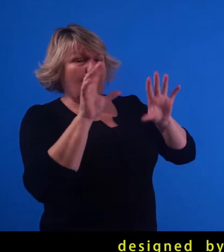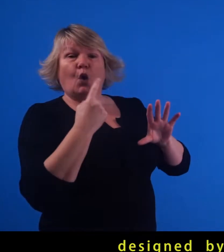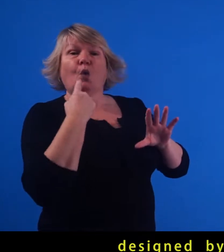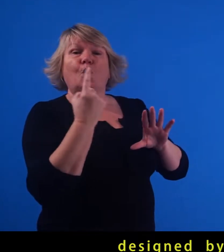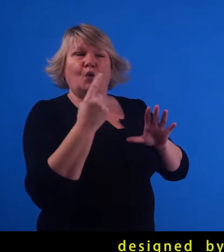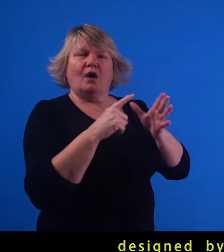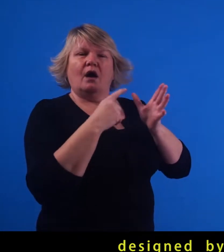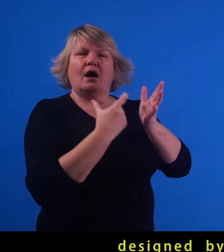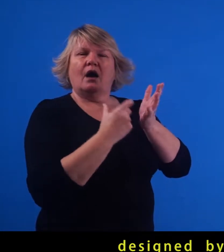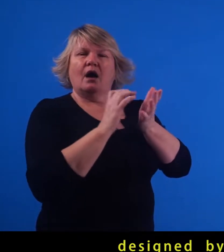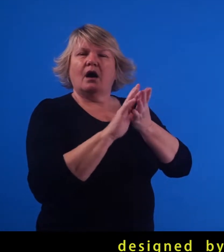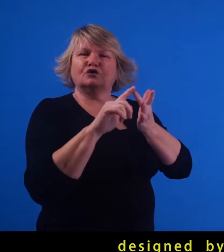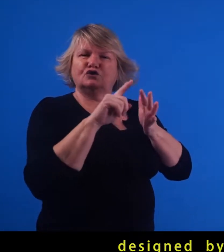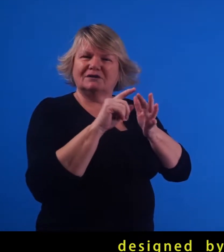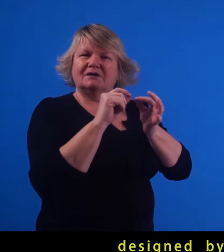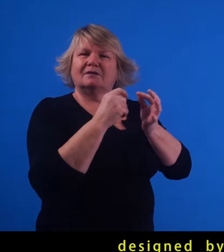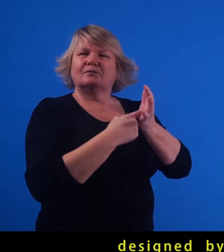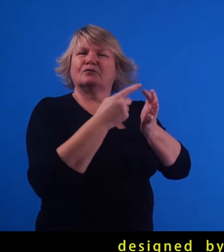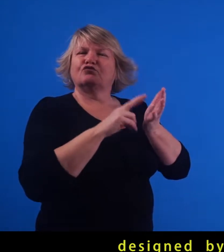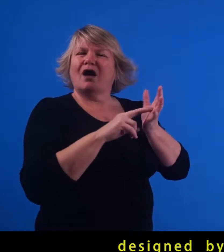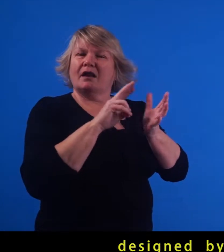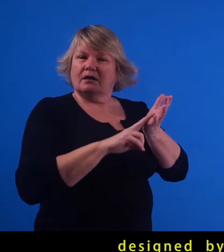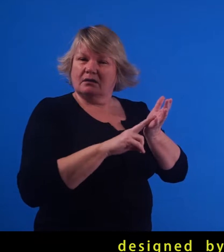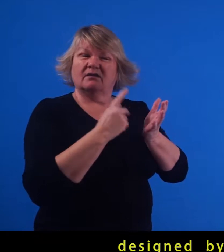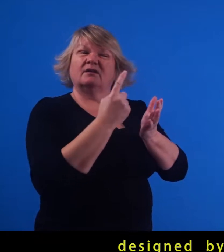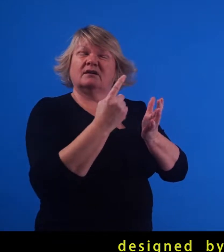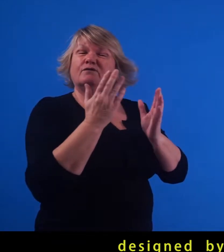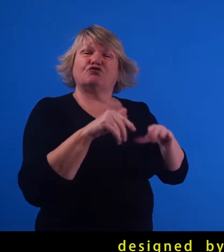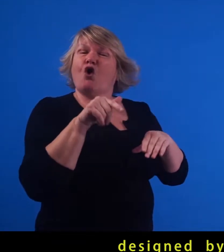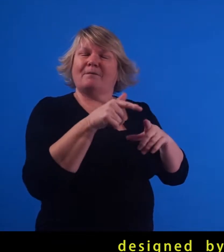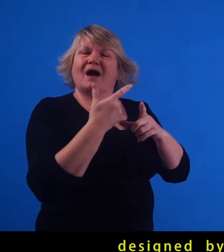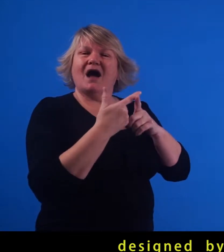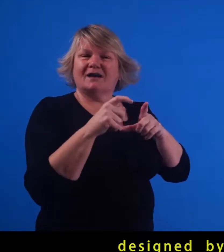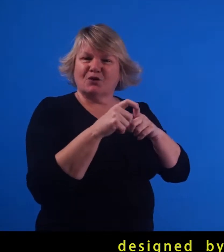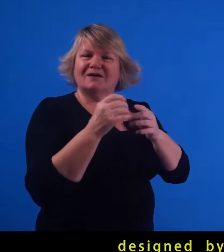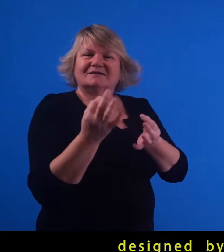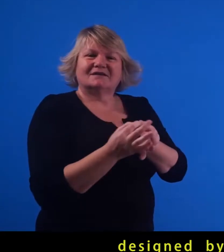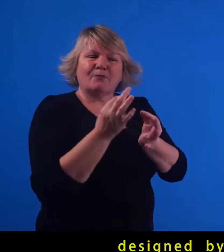Designed by Archie Brennan of the Edinburgh Tapestry Company